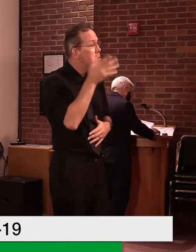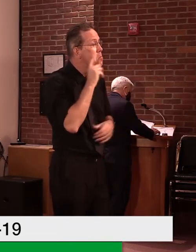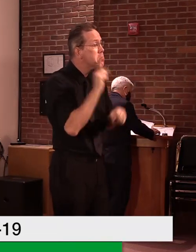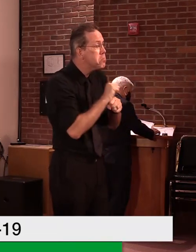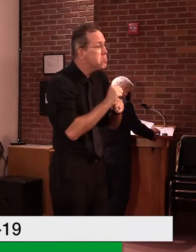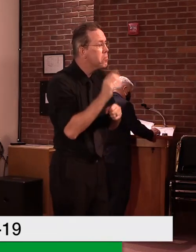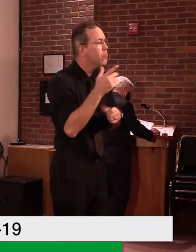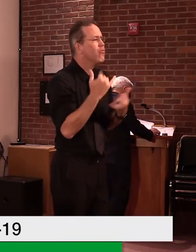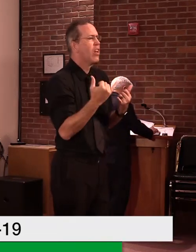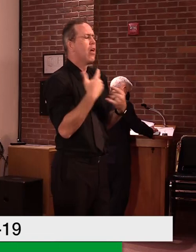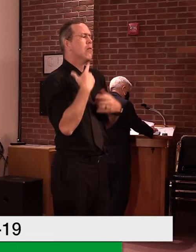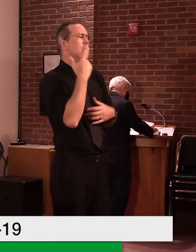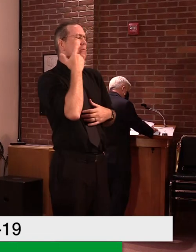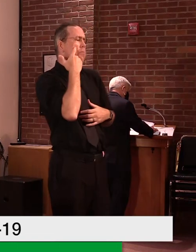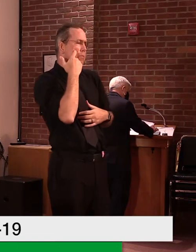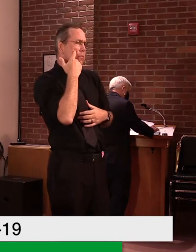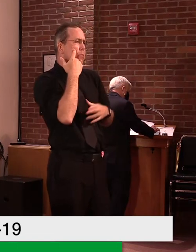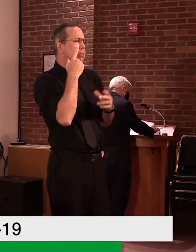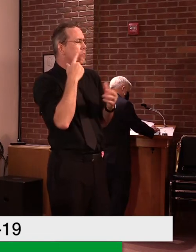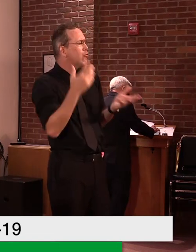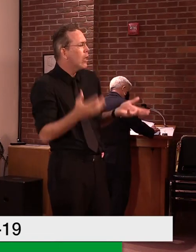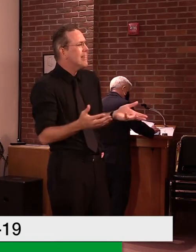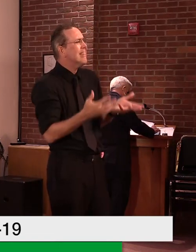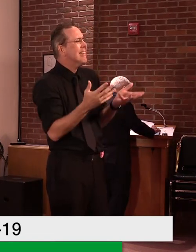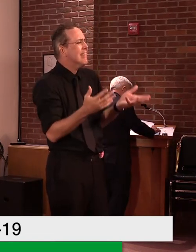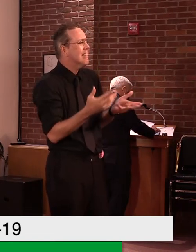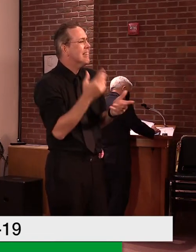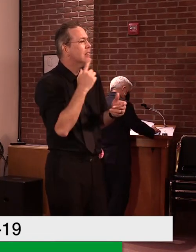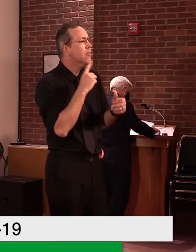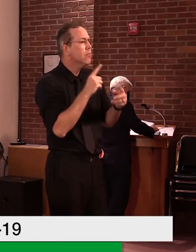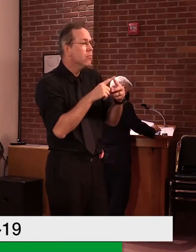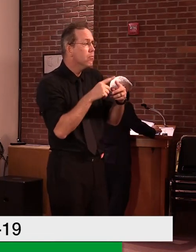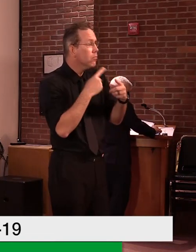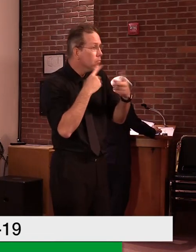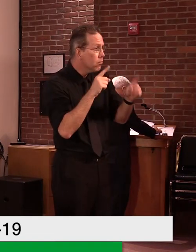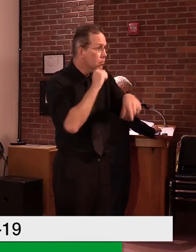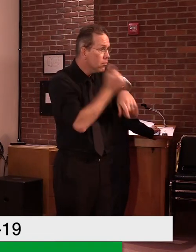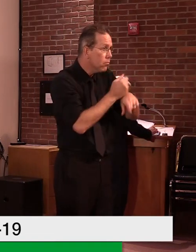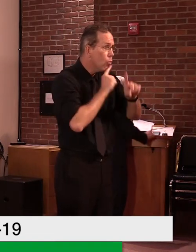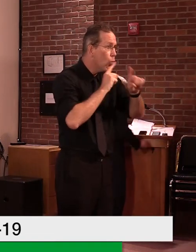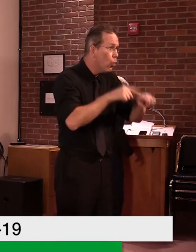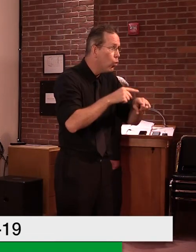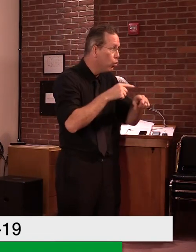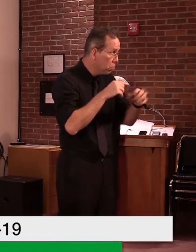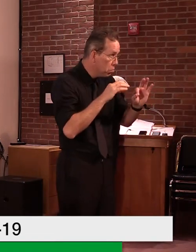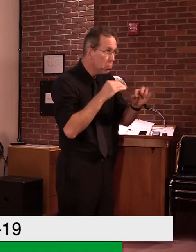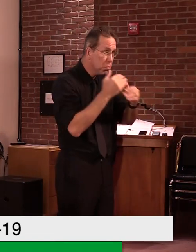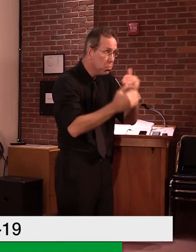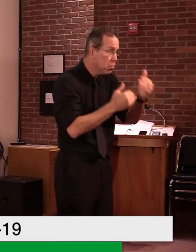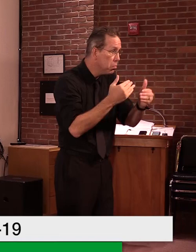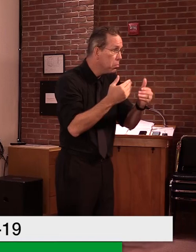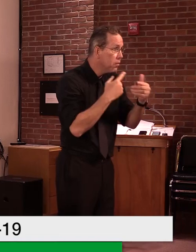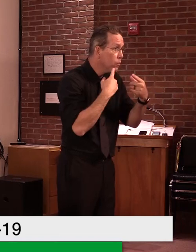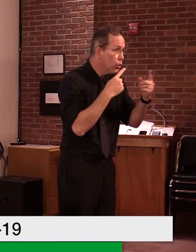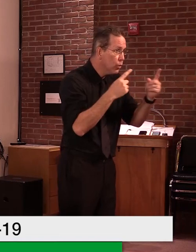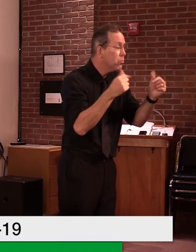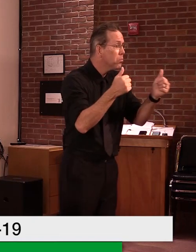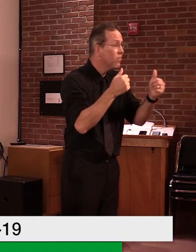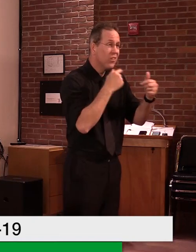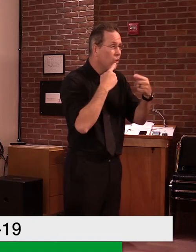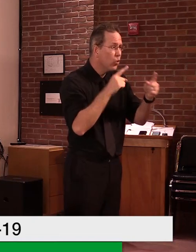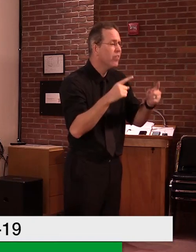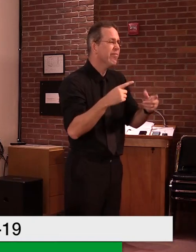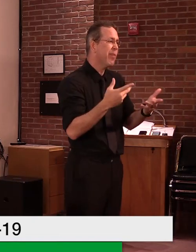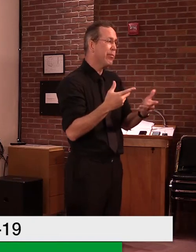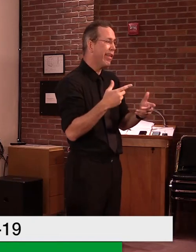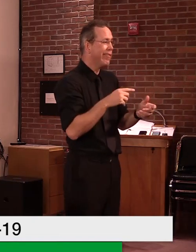see how that goes. I believe that we'll be successful in that regard with this approach.